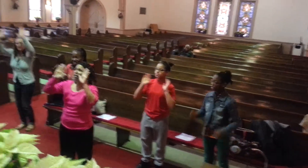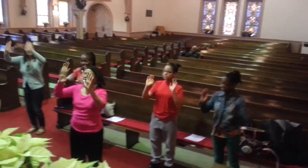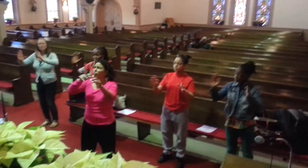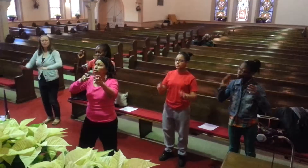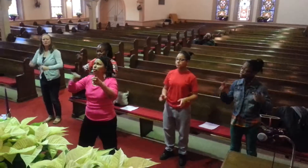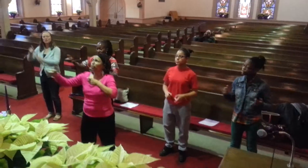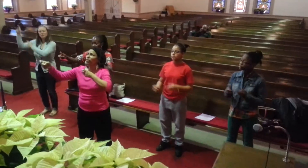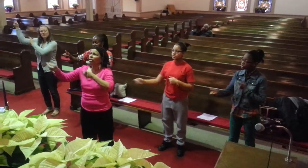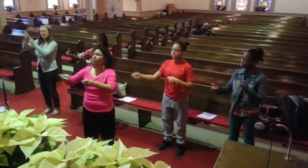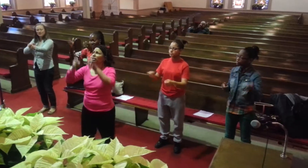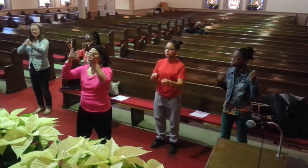Awesome ruler,